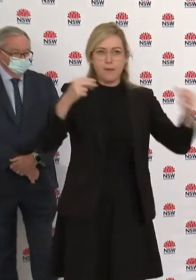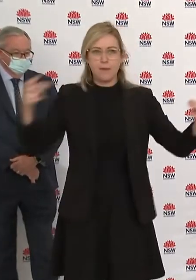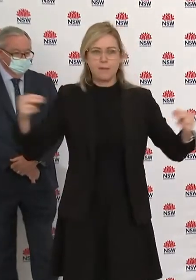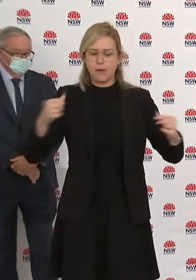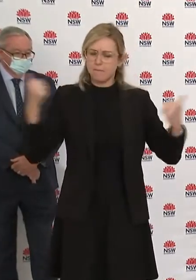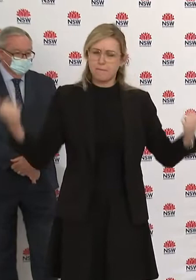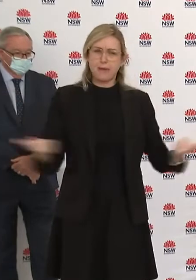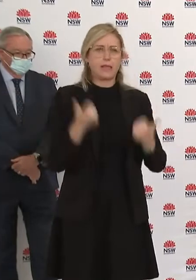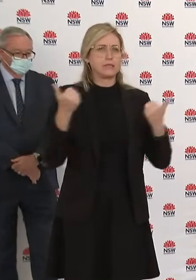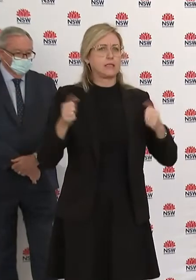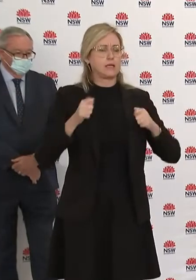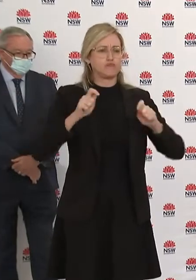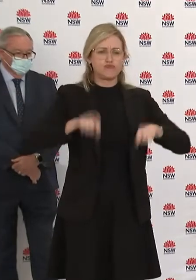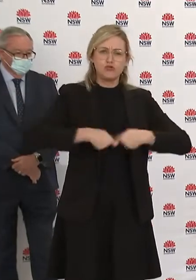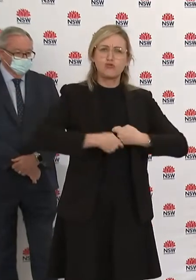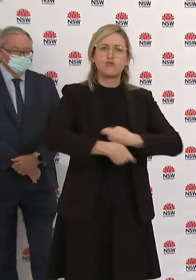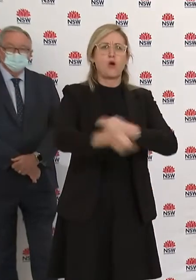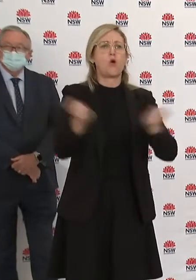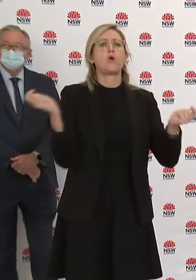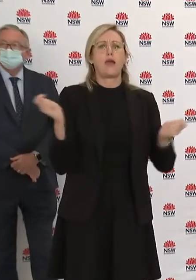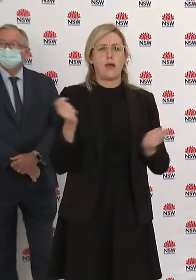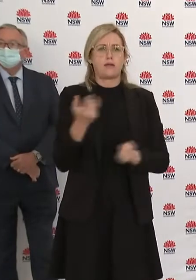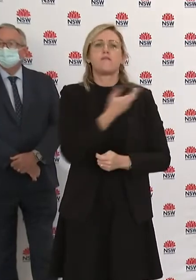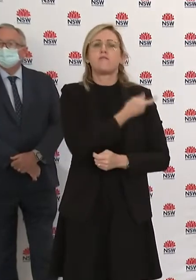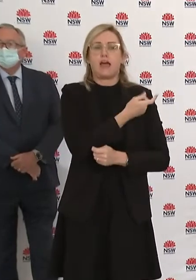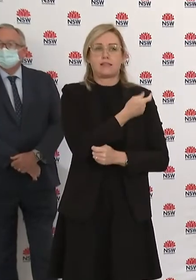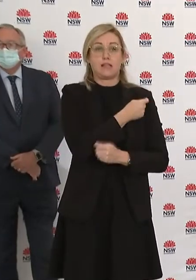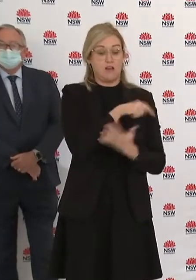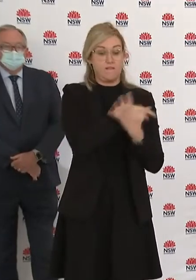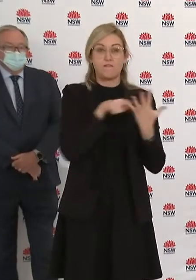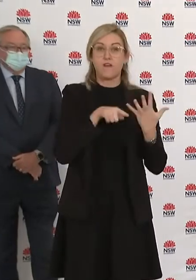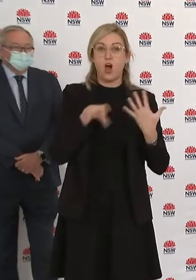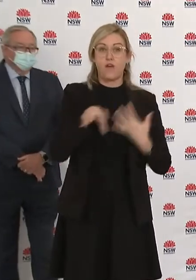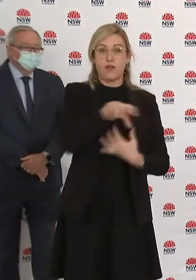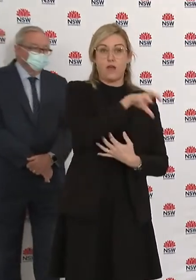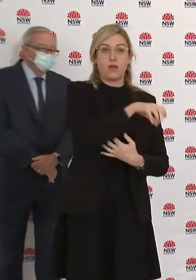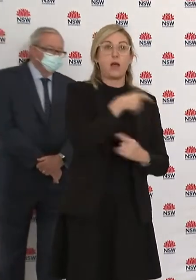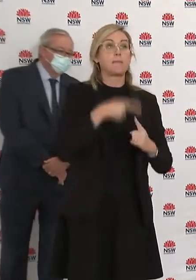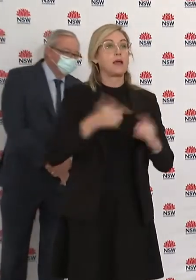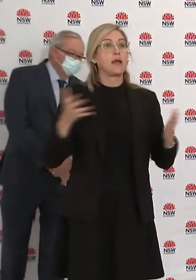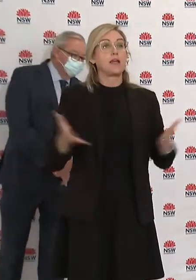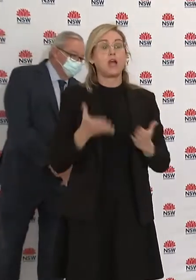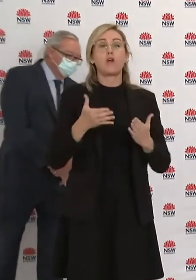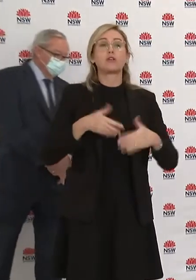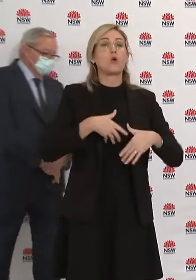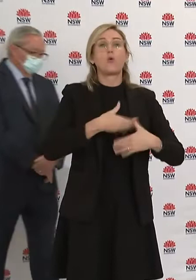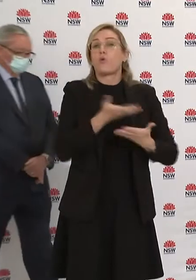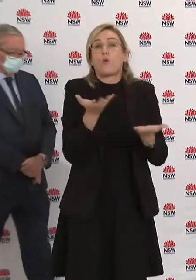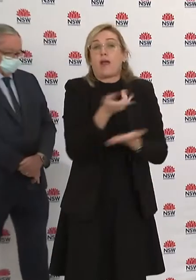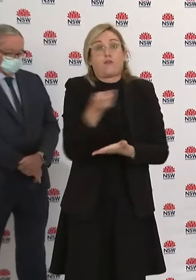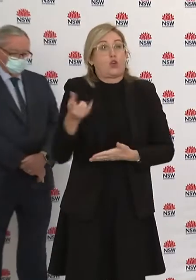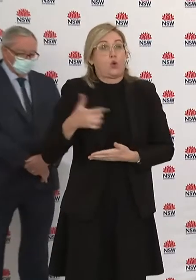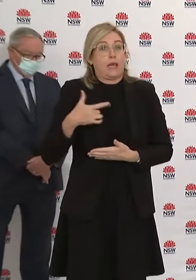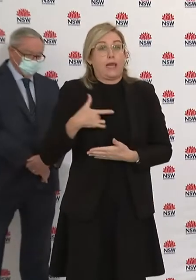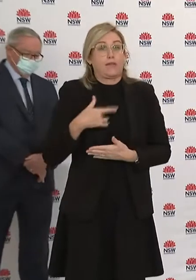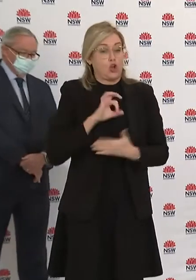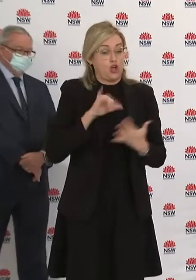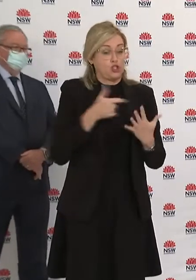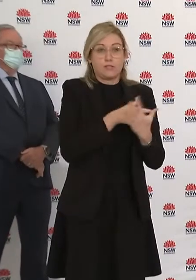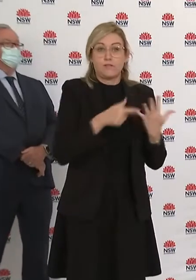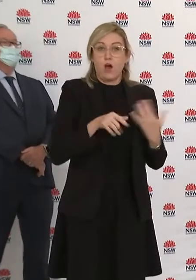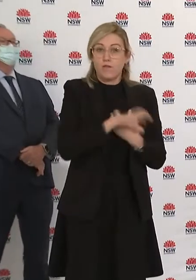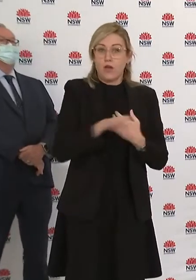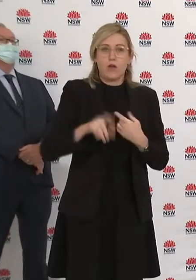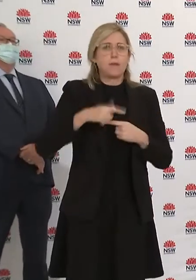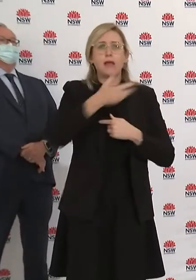out vaccines in those areas, as well as urging everyone across Greater Sydney to also take up the opportunities